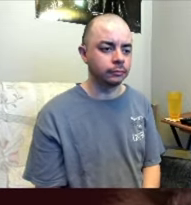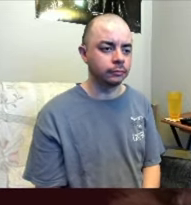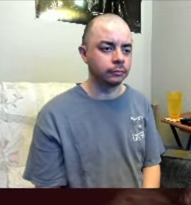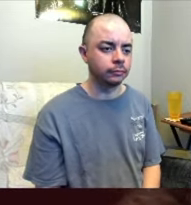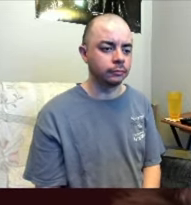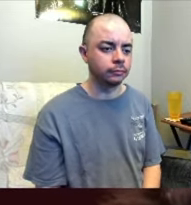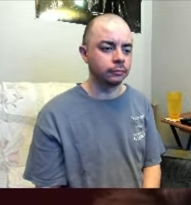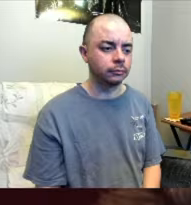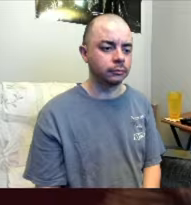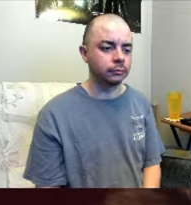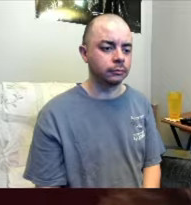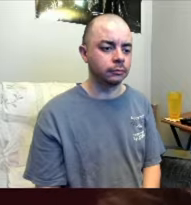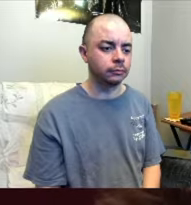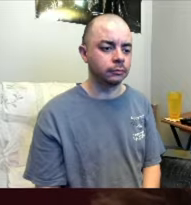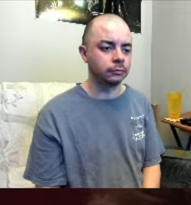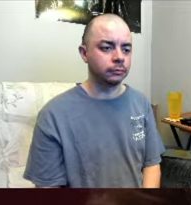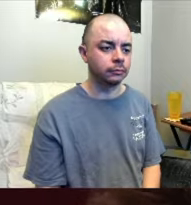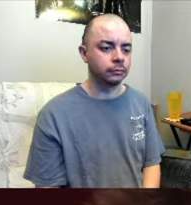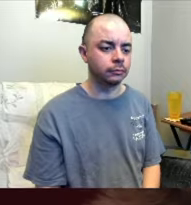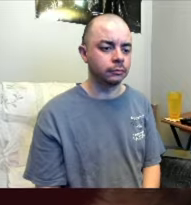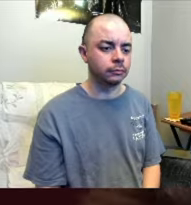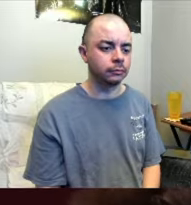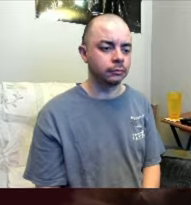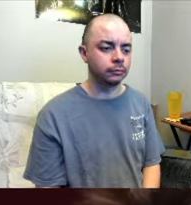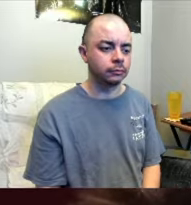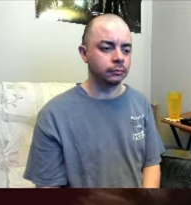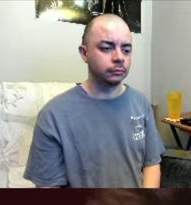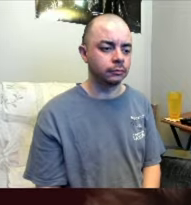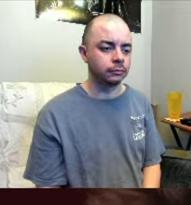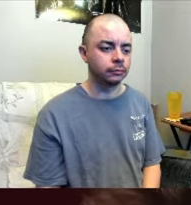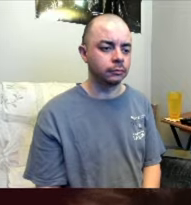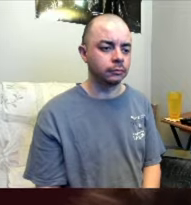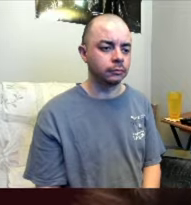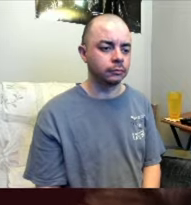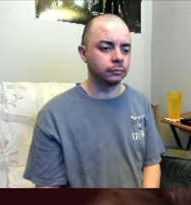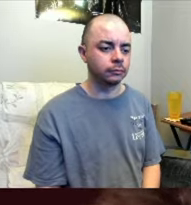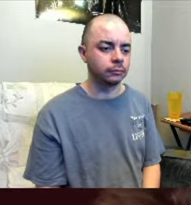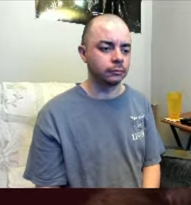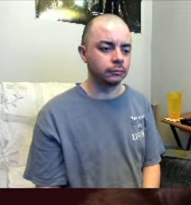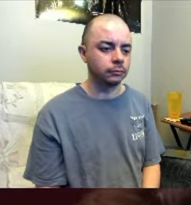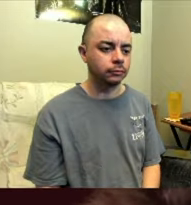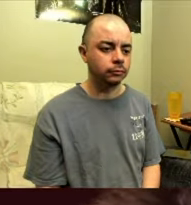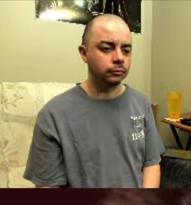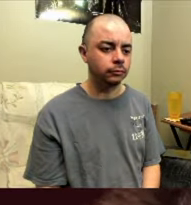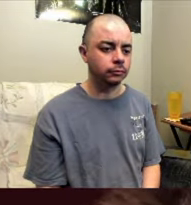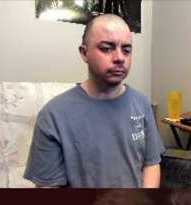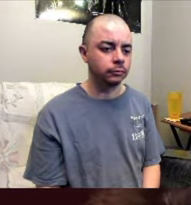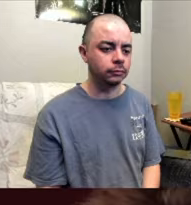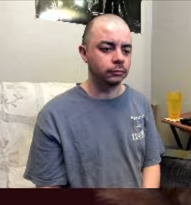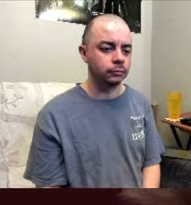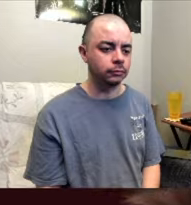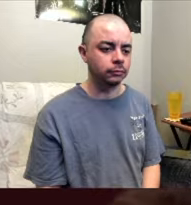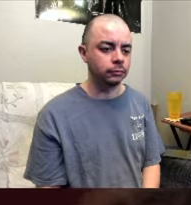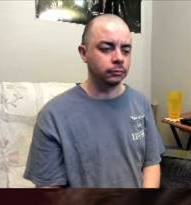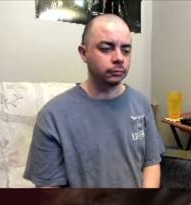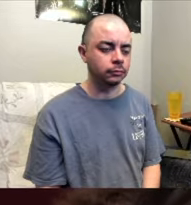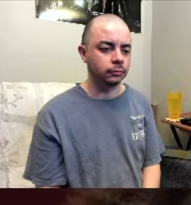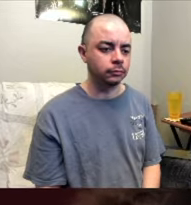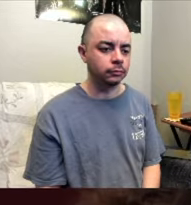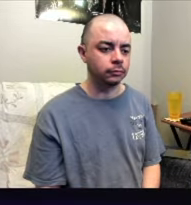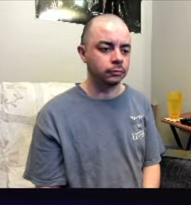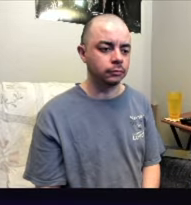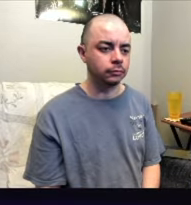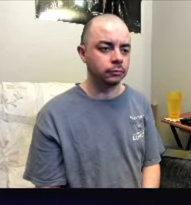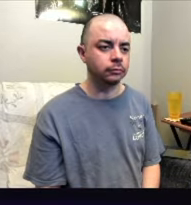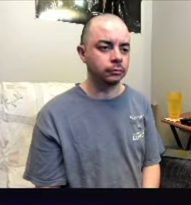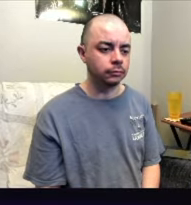of what Neil was wanting to do with this game, I realized, oh, this is something we have to make. This, you know, this isn't even an option. There's absolutely more to do